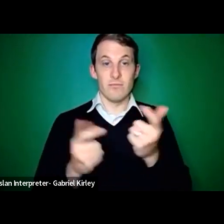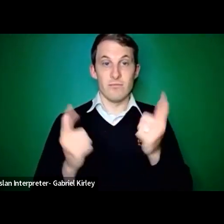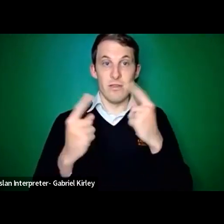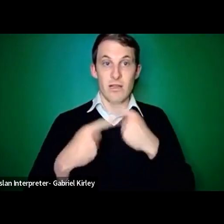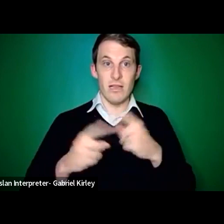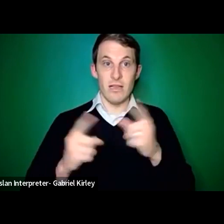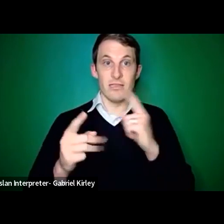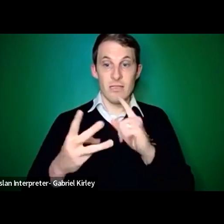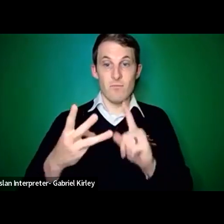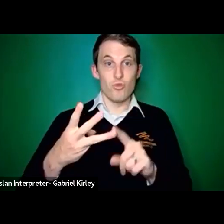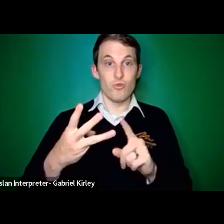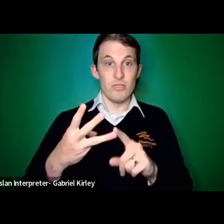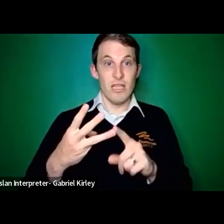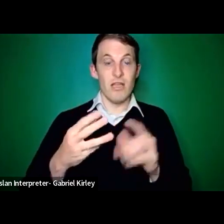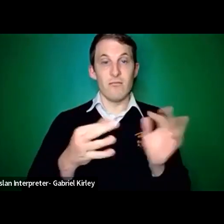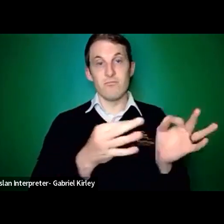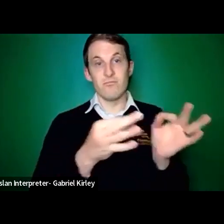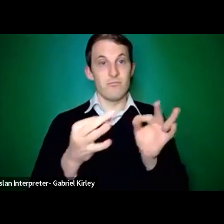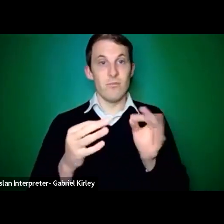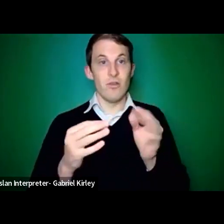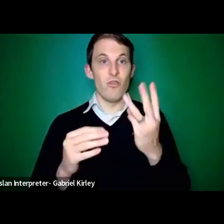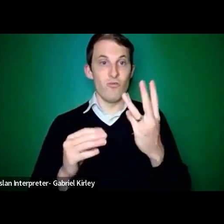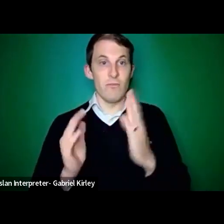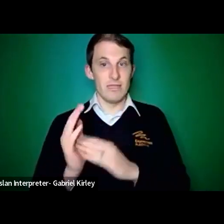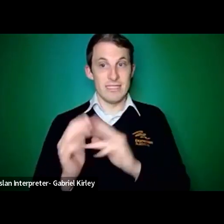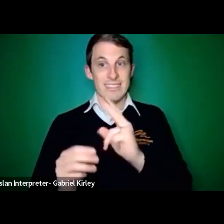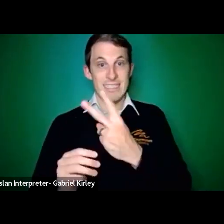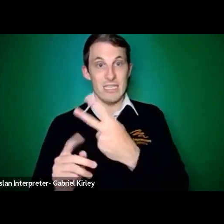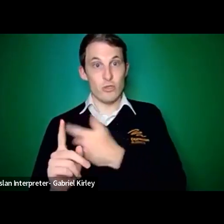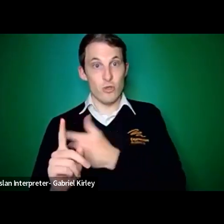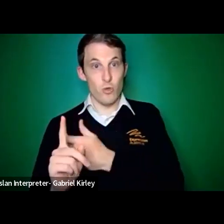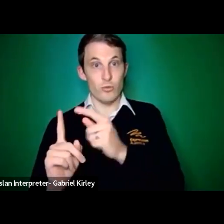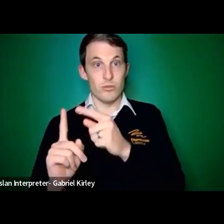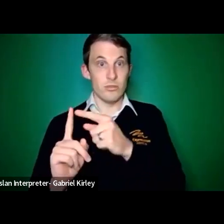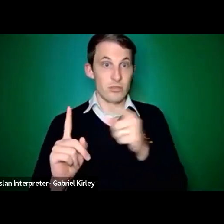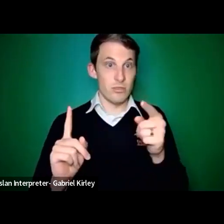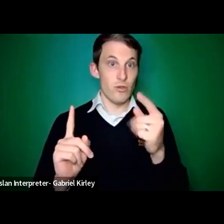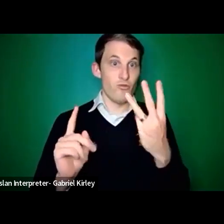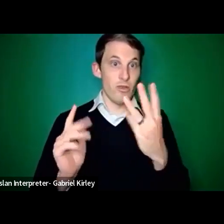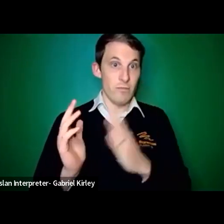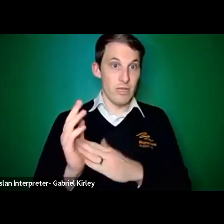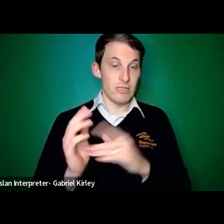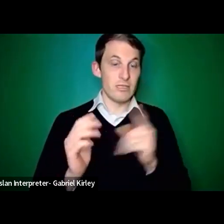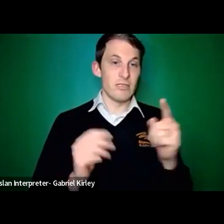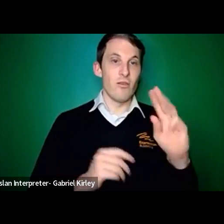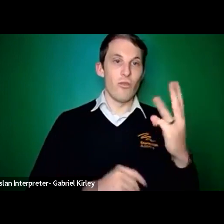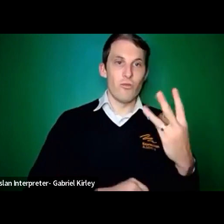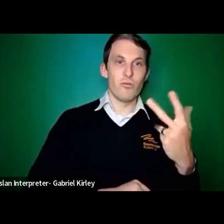brought forward to 3 months after the 2nd dose. And what